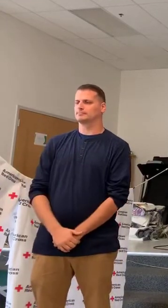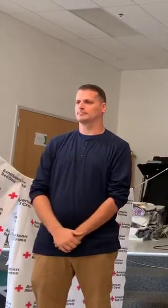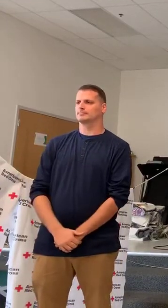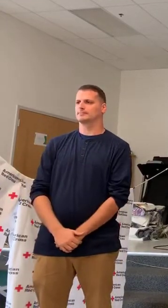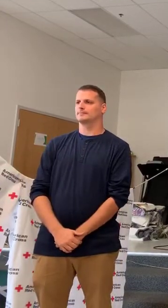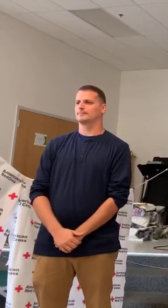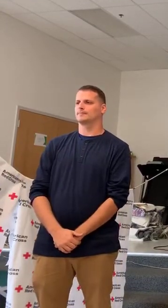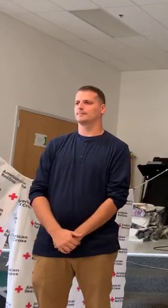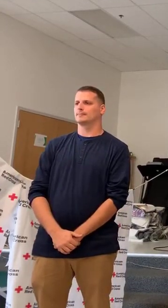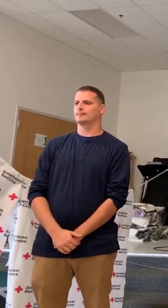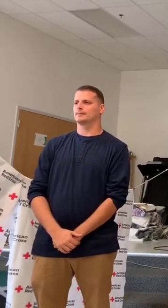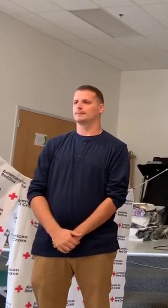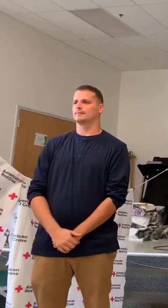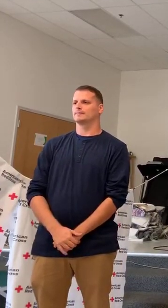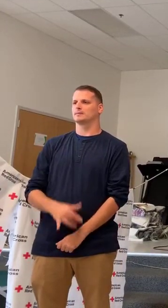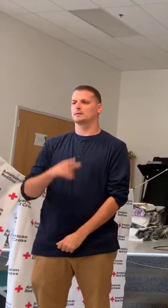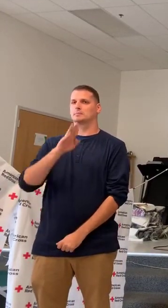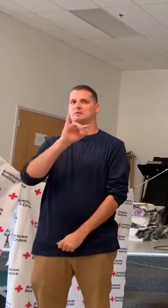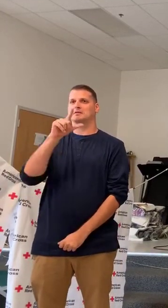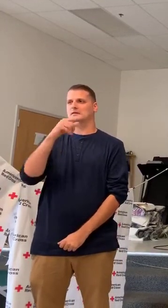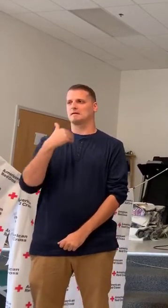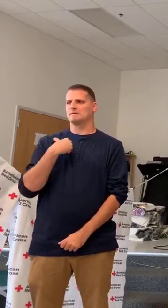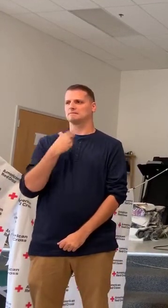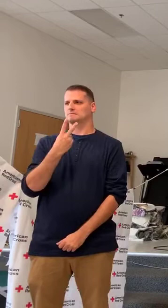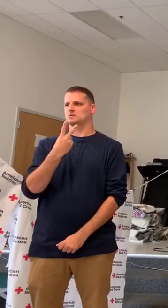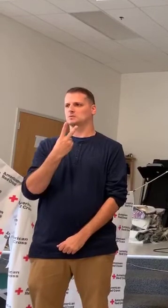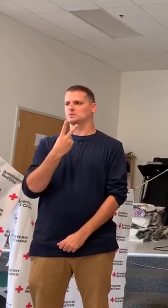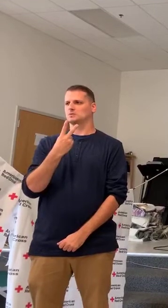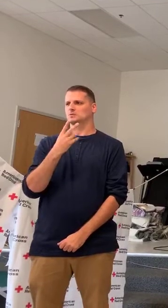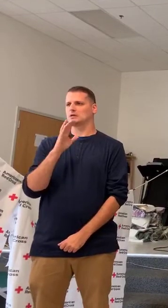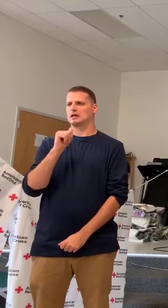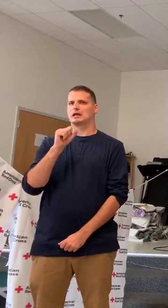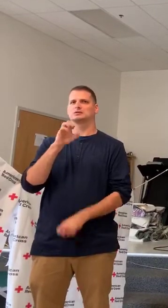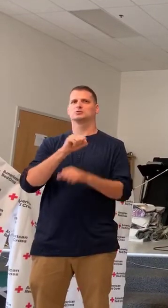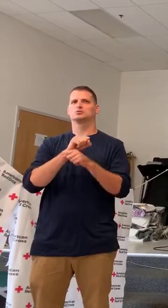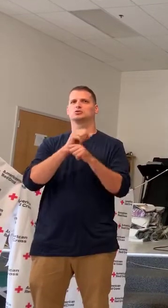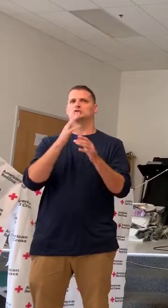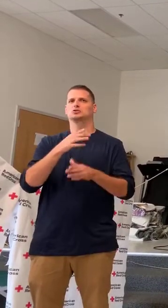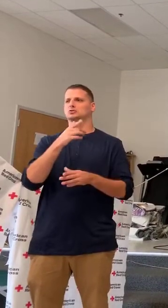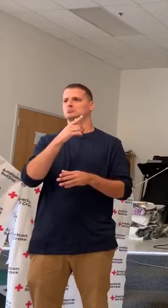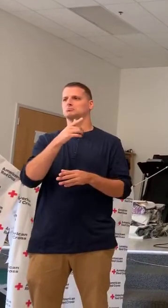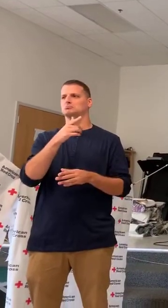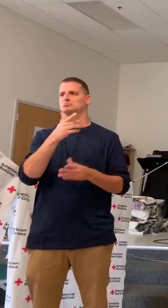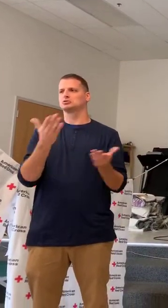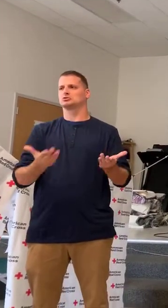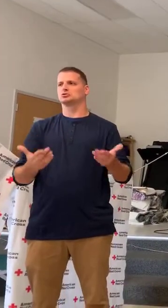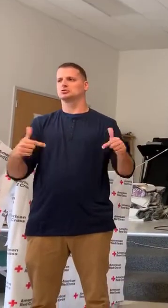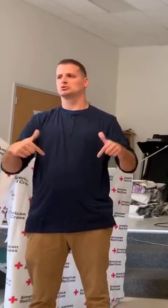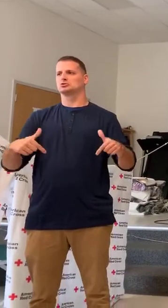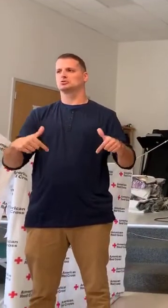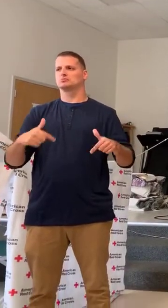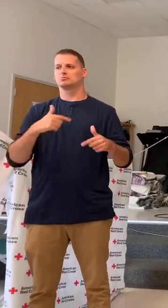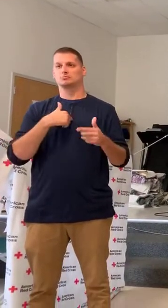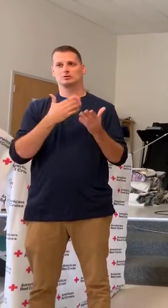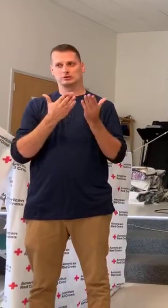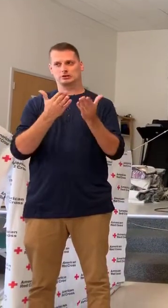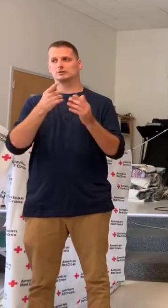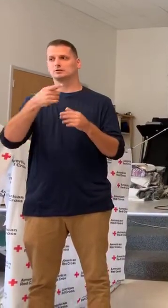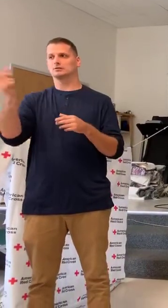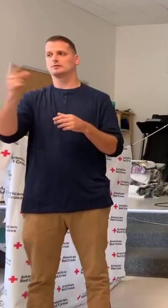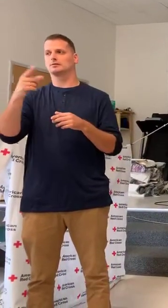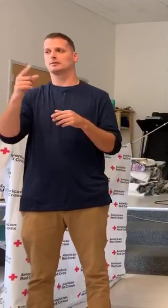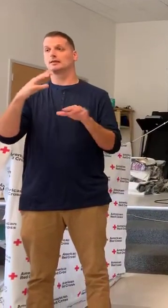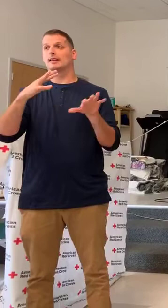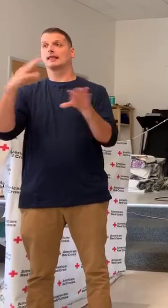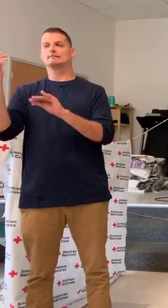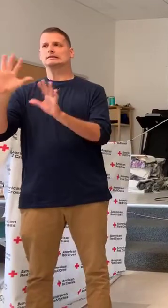there's Bill, two caseworkers. Yes. So we do have two caseworkers here, and I highly recommend before you leave here today to get with them,